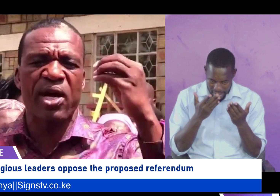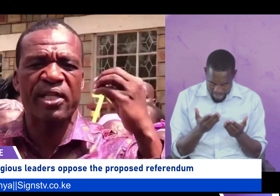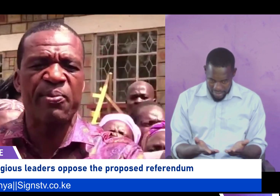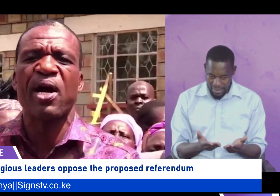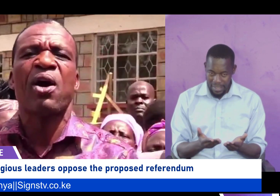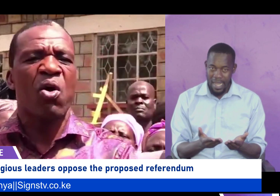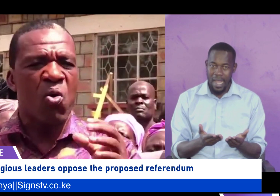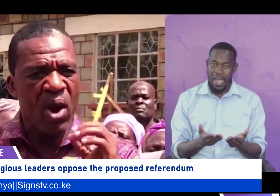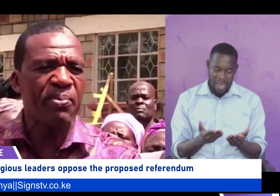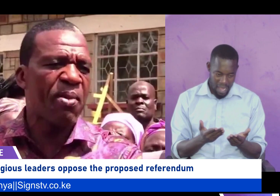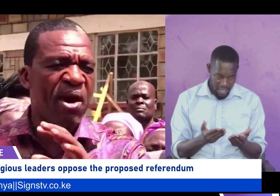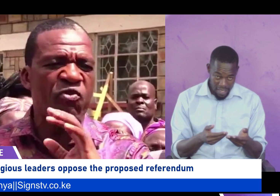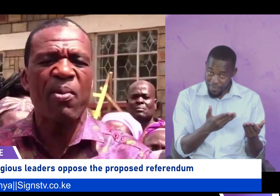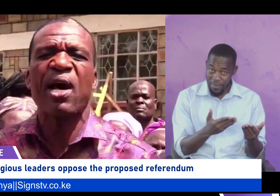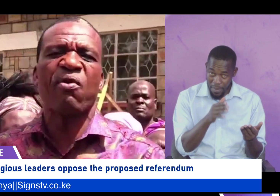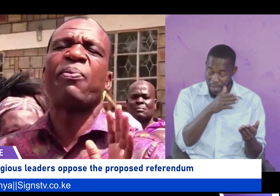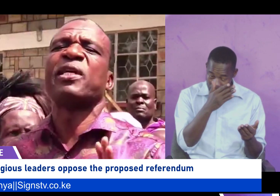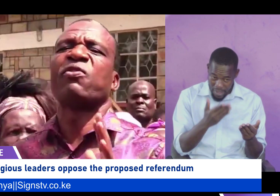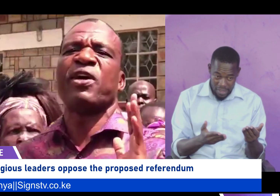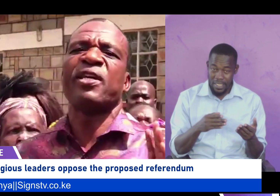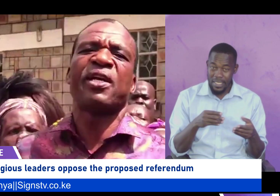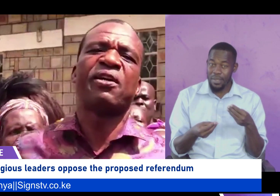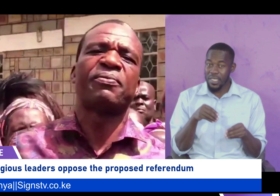hiyo katiba wa mlemavu wa Malava wapate kufaidika.